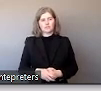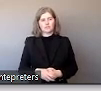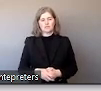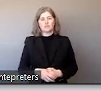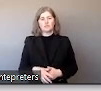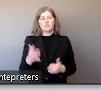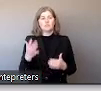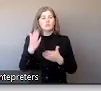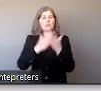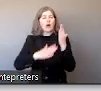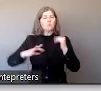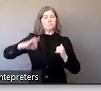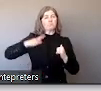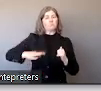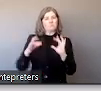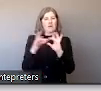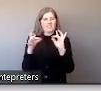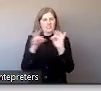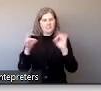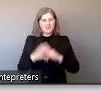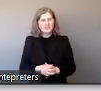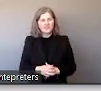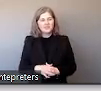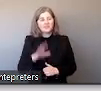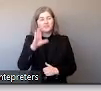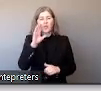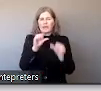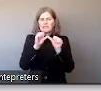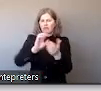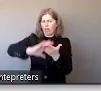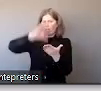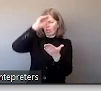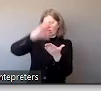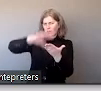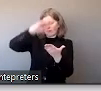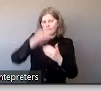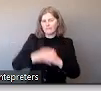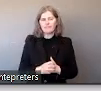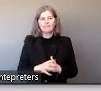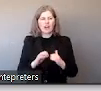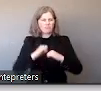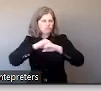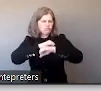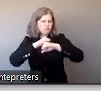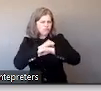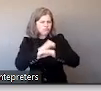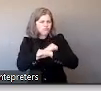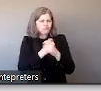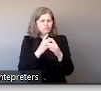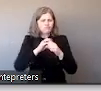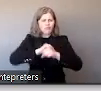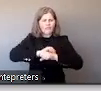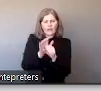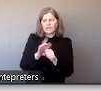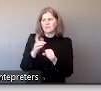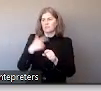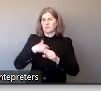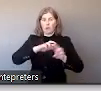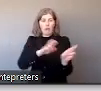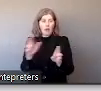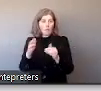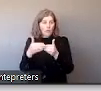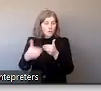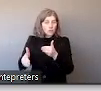So some takeaway messages, as we continue to learn how to fight the virus and be prepared for a future